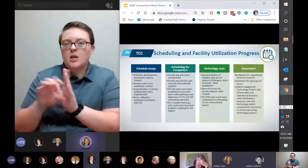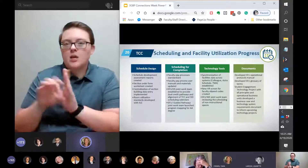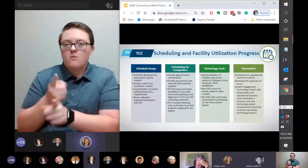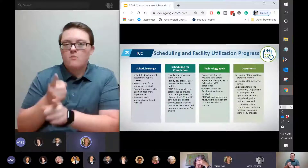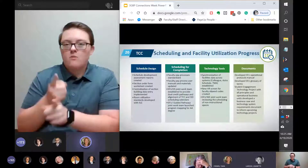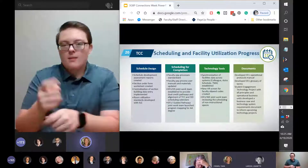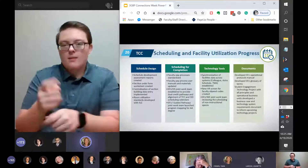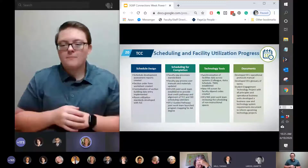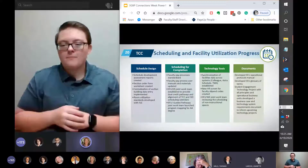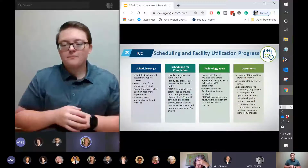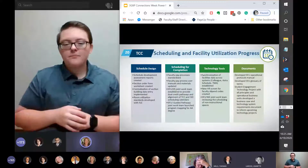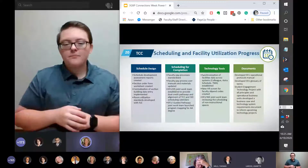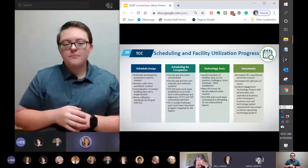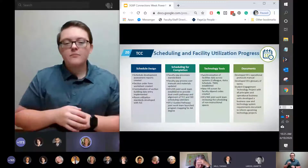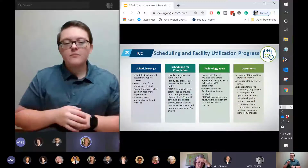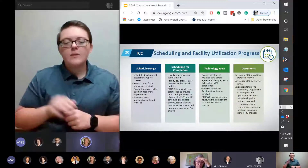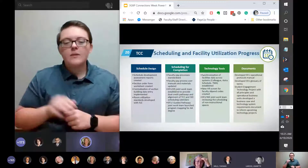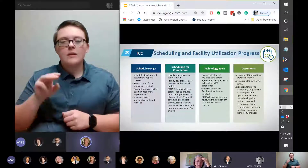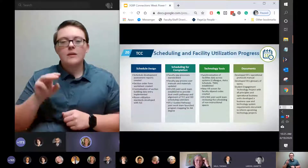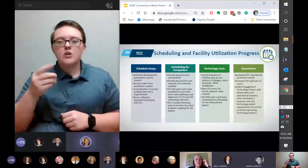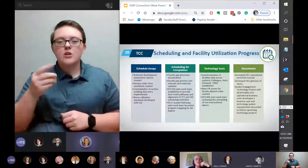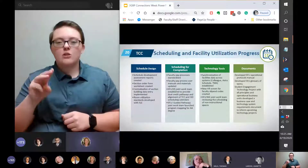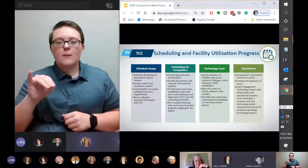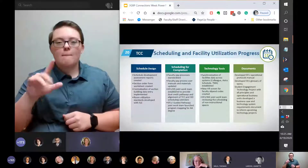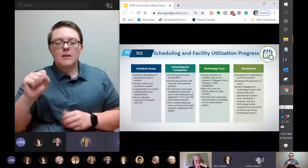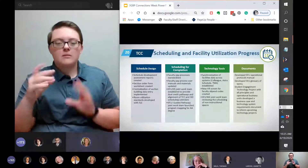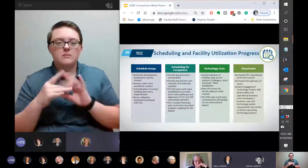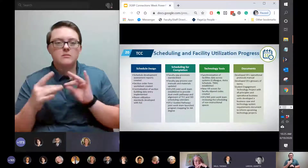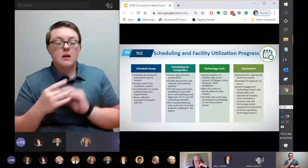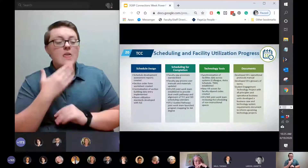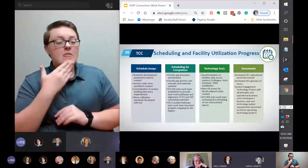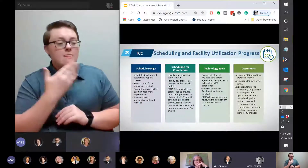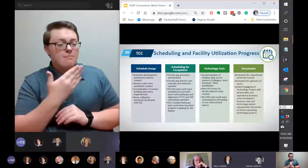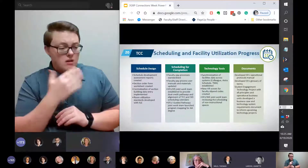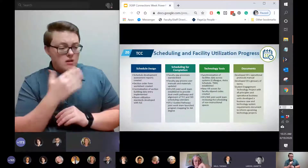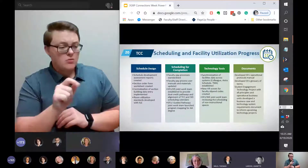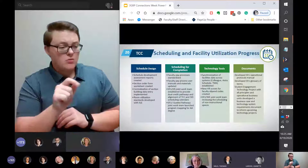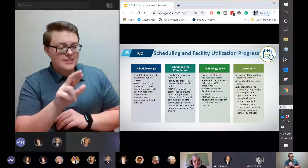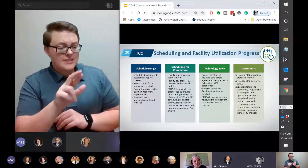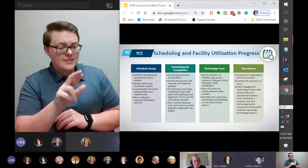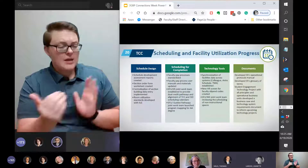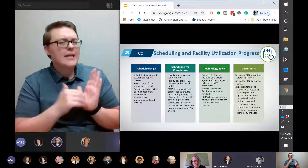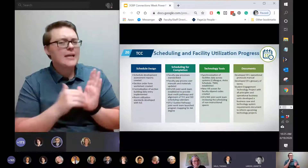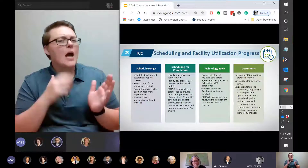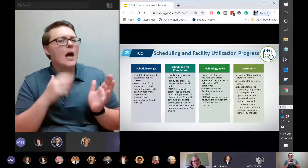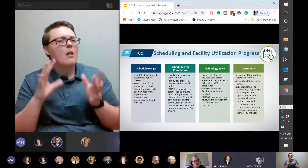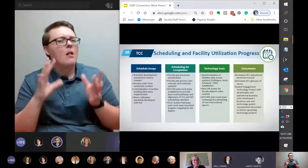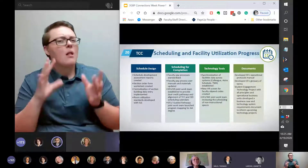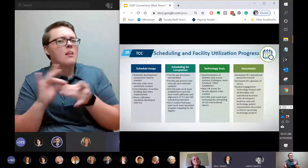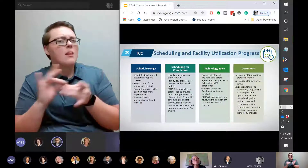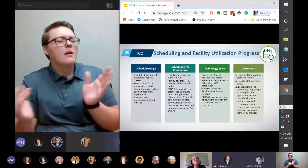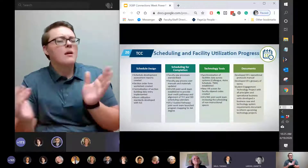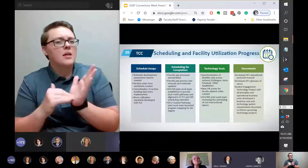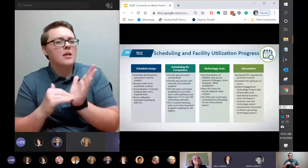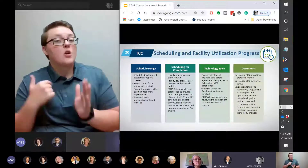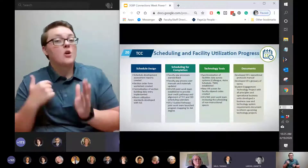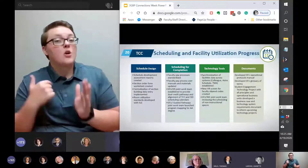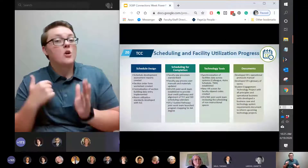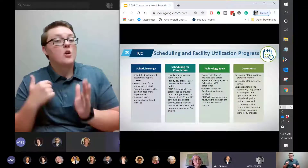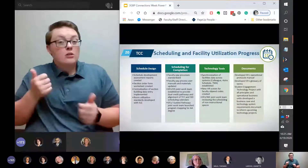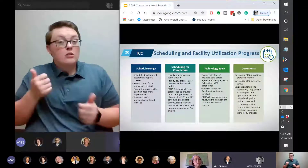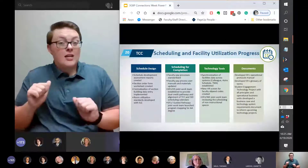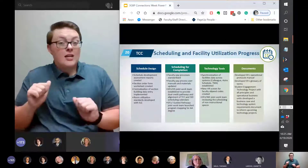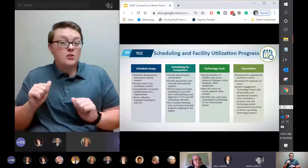Thank you, Tara. And then I would tag onto that too, that we are reinventing ourselves in terms of how sections get